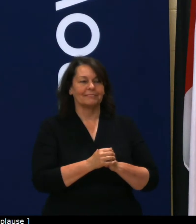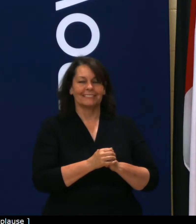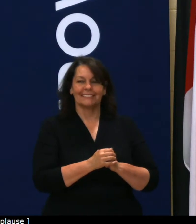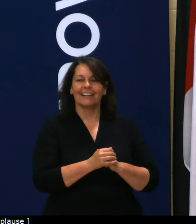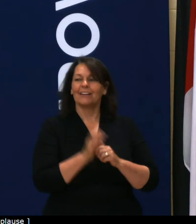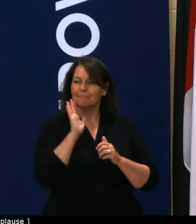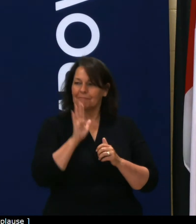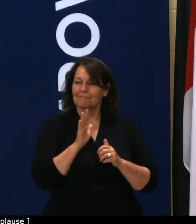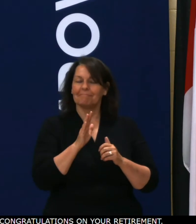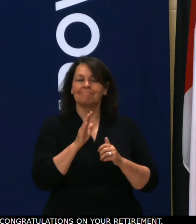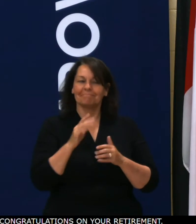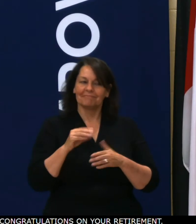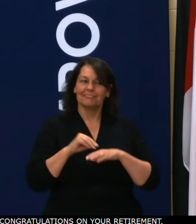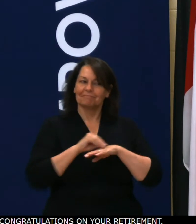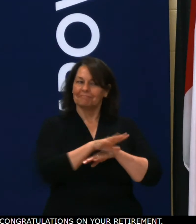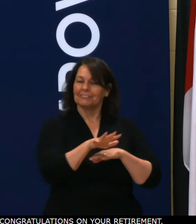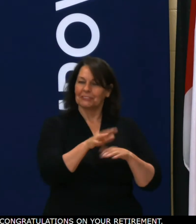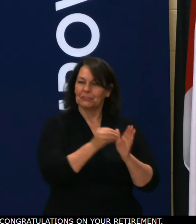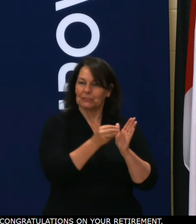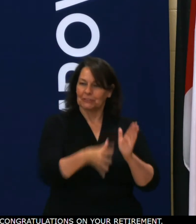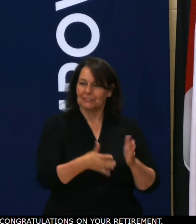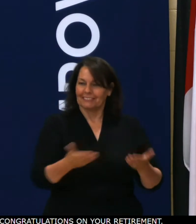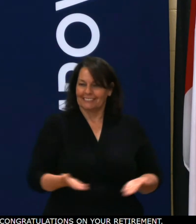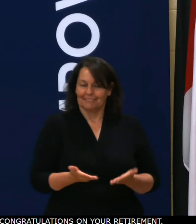collegiality on our campus culture.